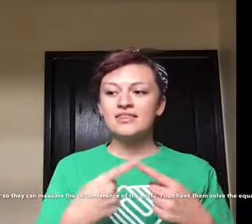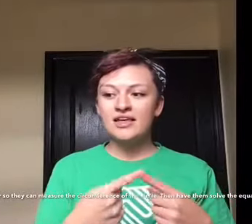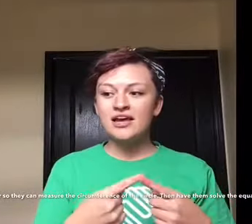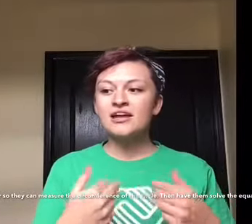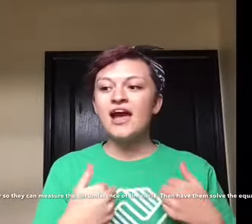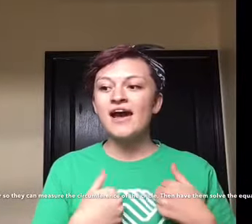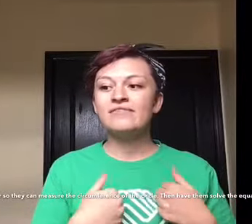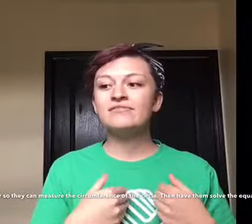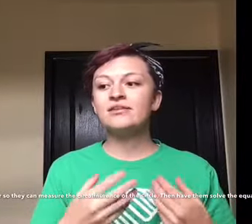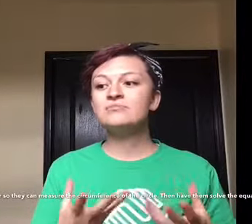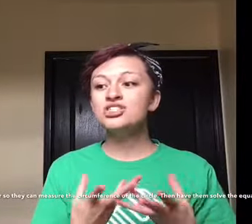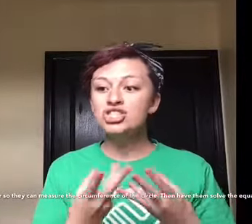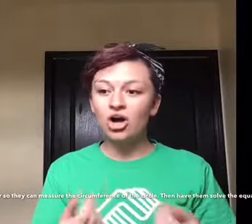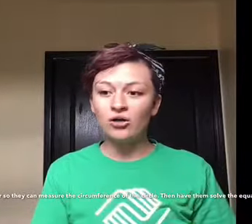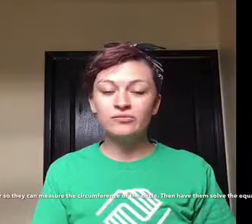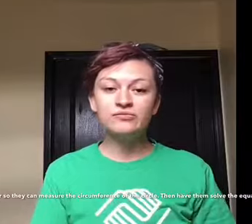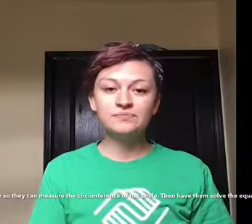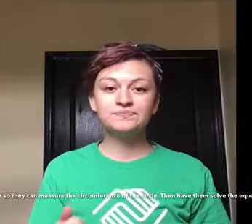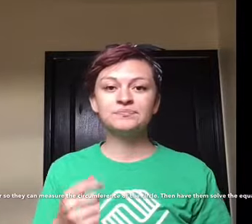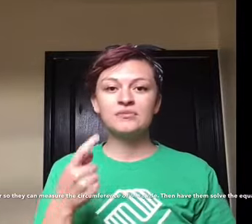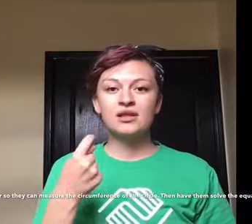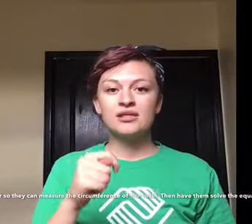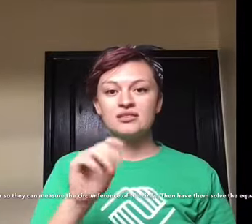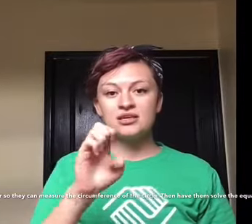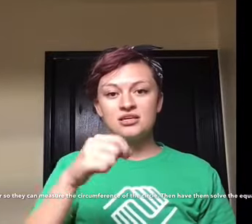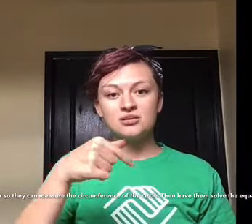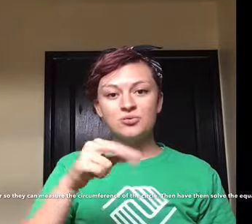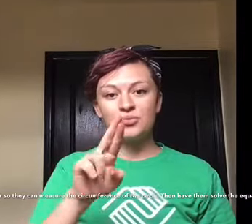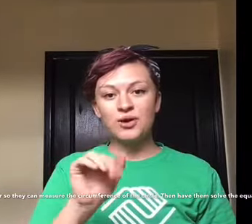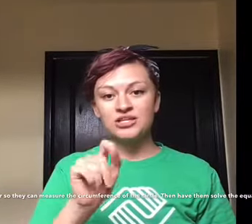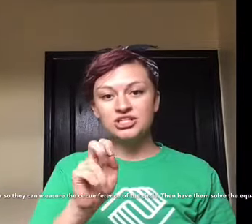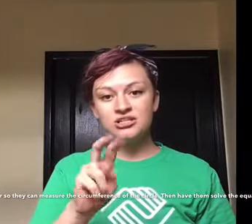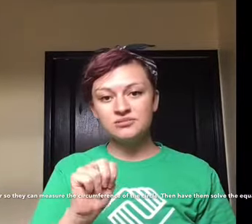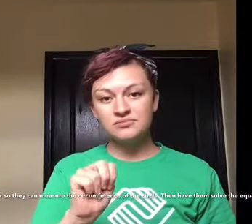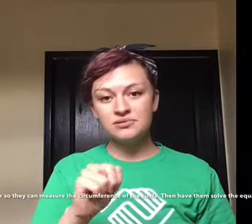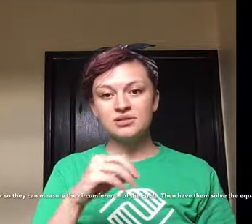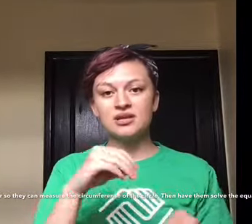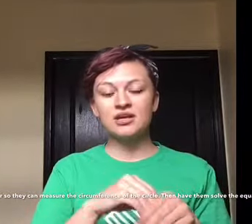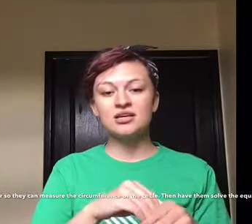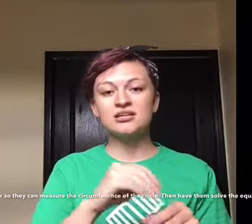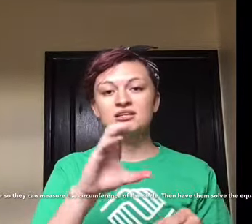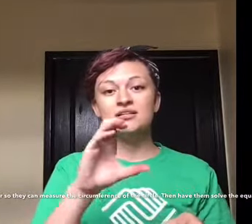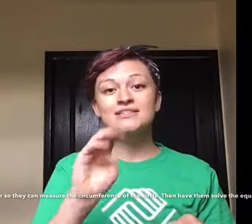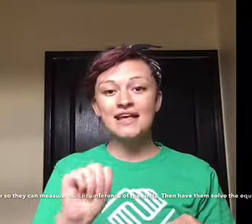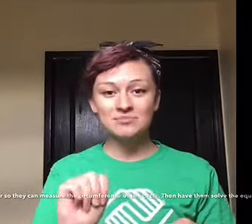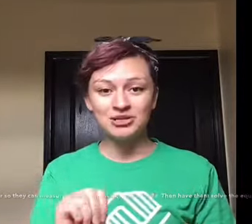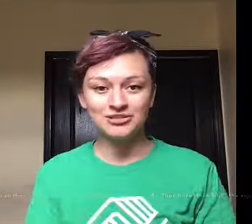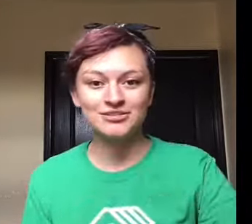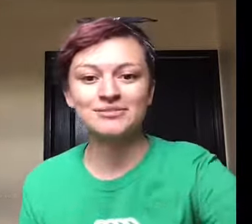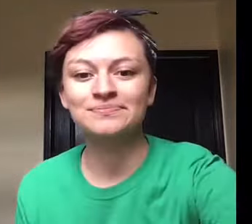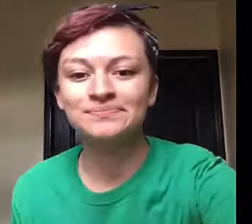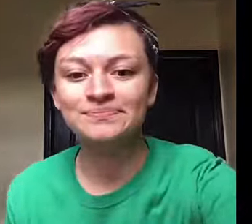Then have them solve the equation in centimeters.